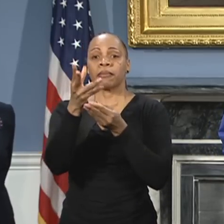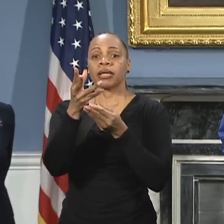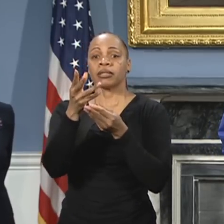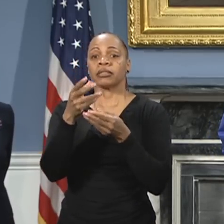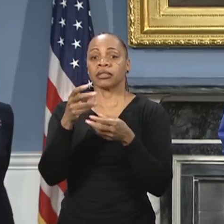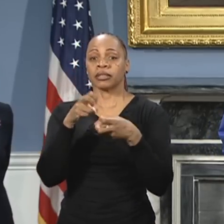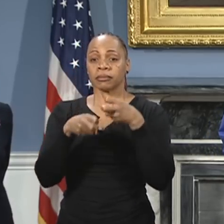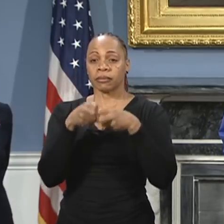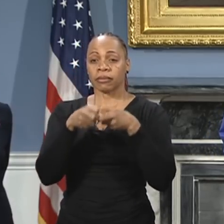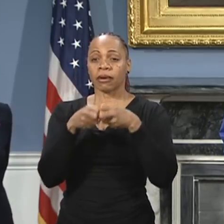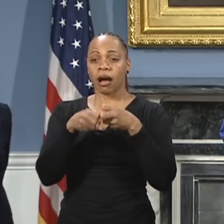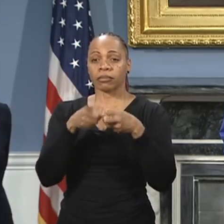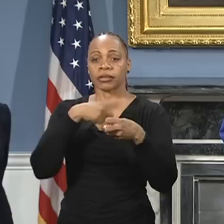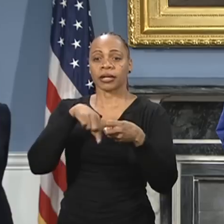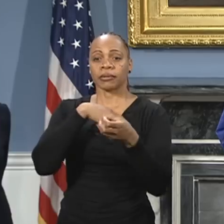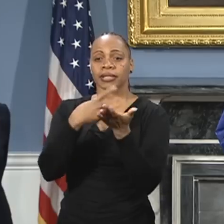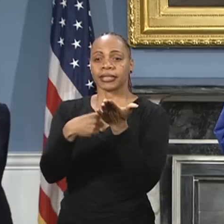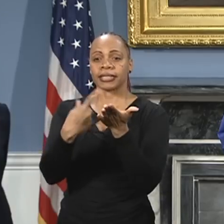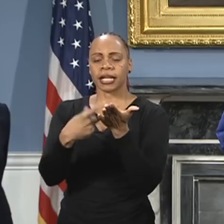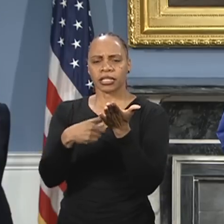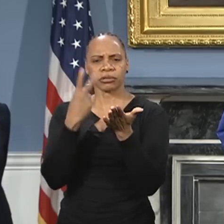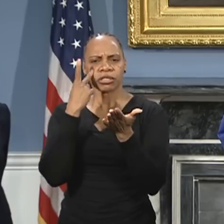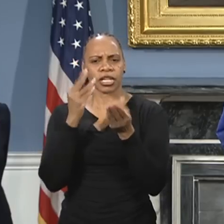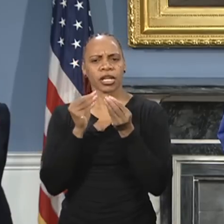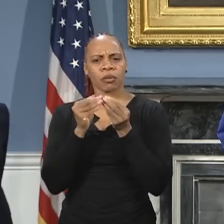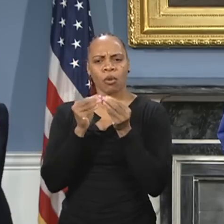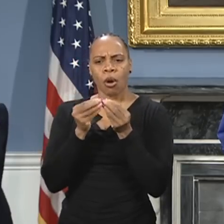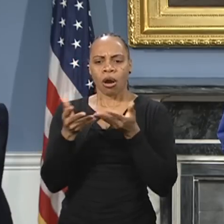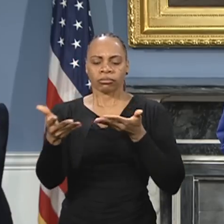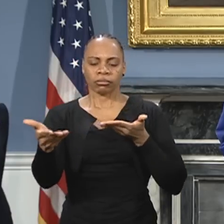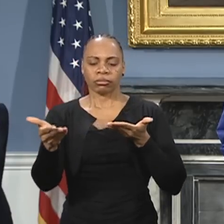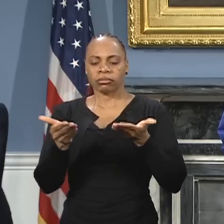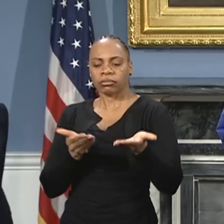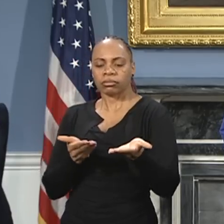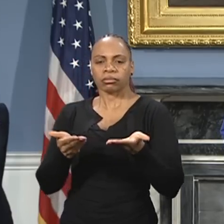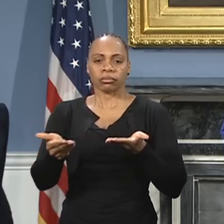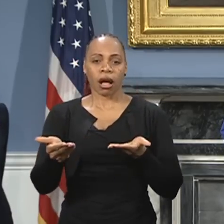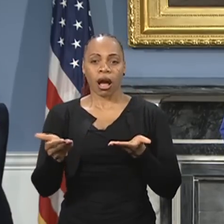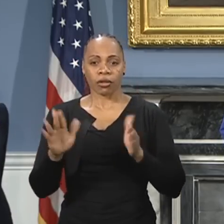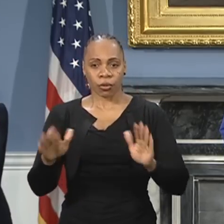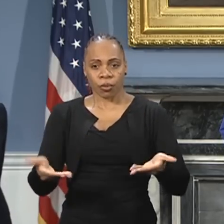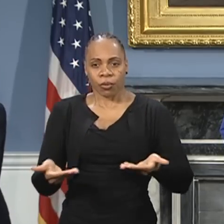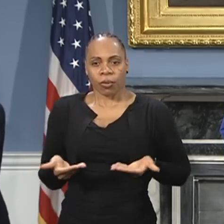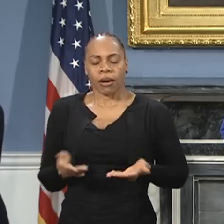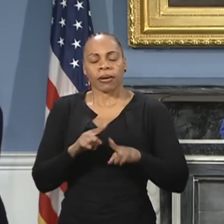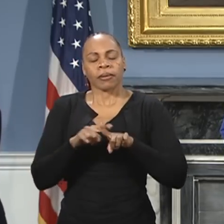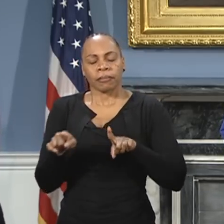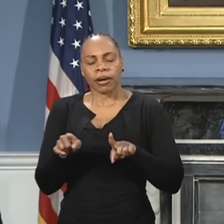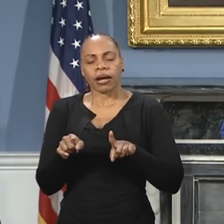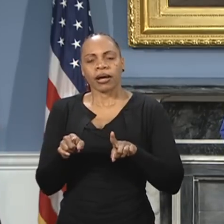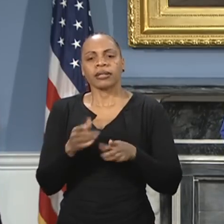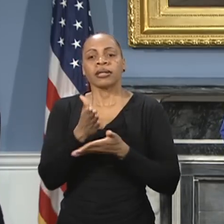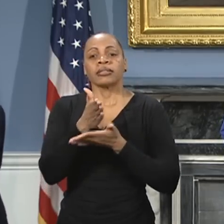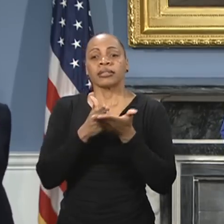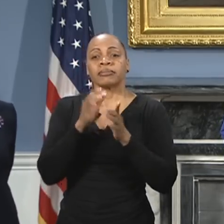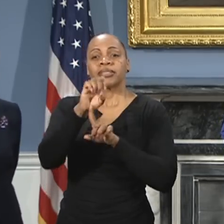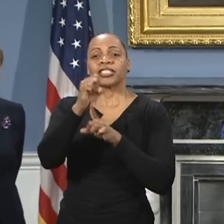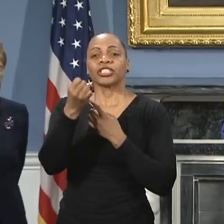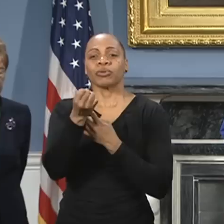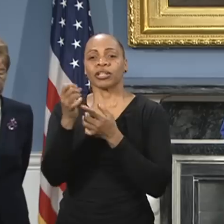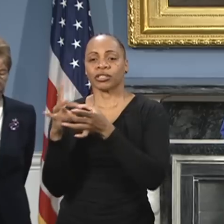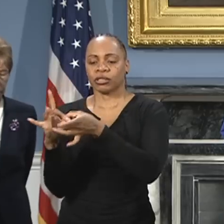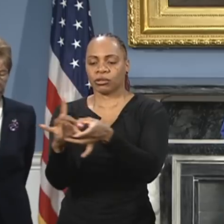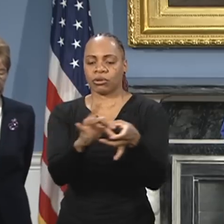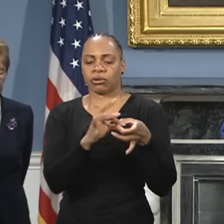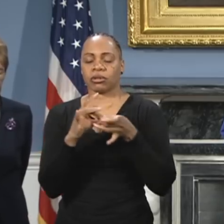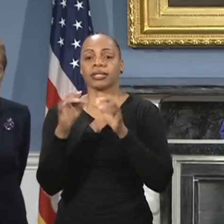addressed. So I think you're going to see a lot more give and take, which we welcome. But some of these are about coordination between agencies that bluntly